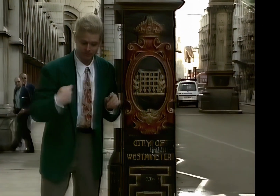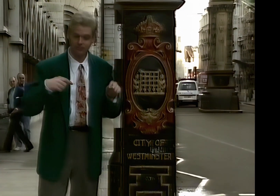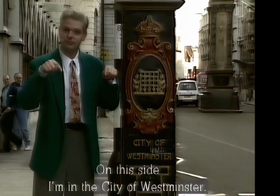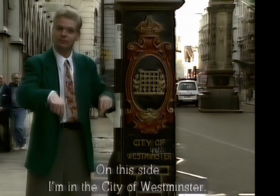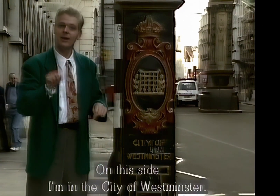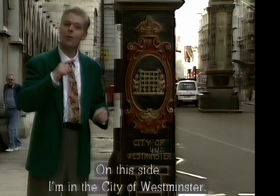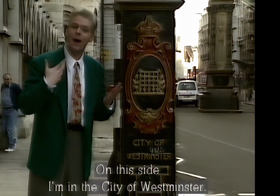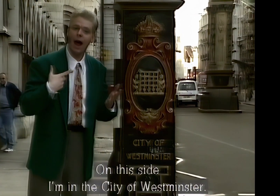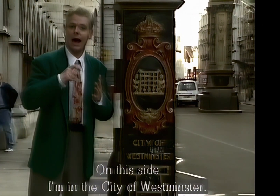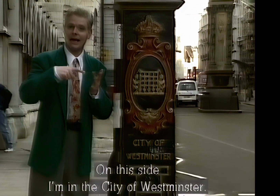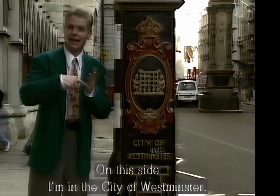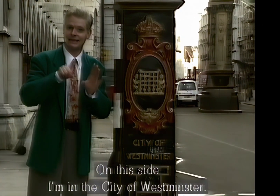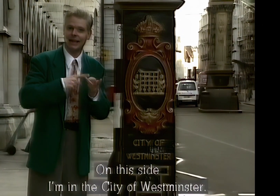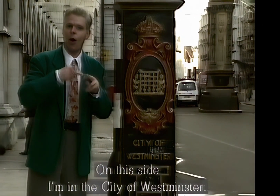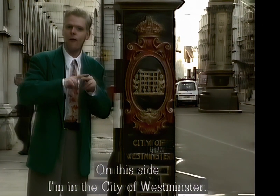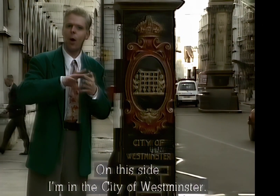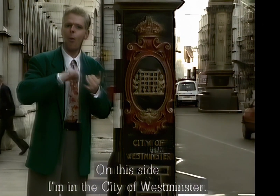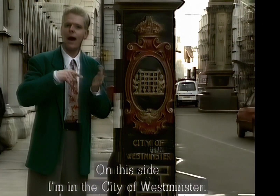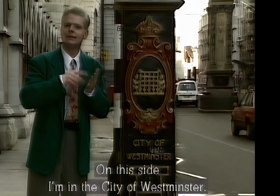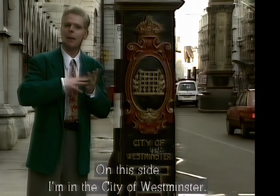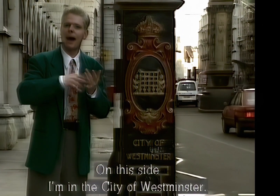On this side, I'm in the city of Westminster.